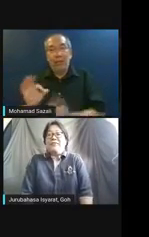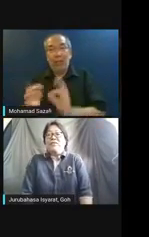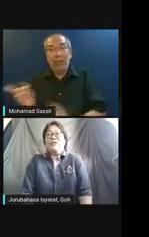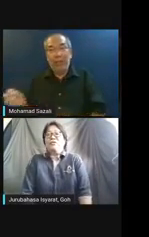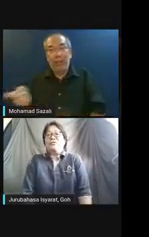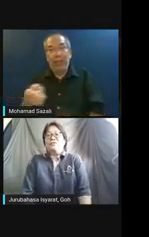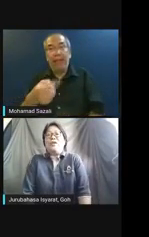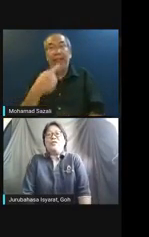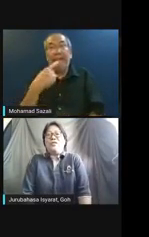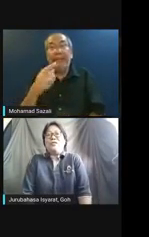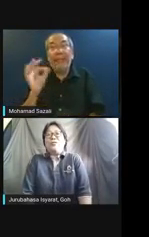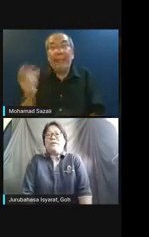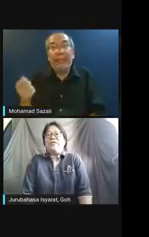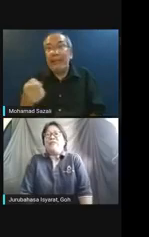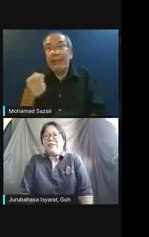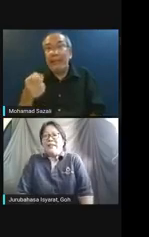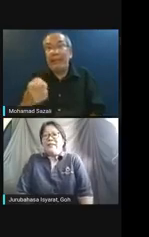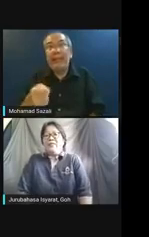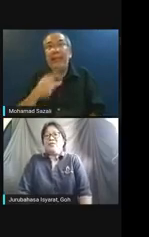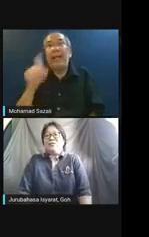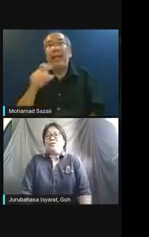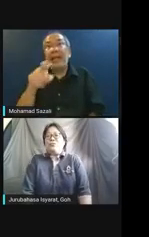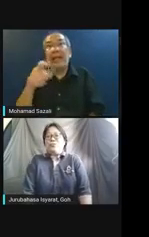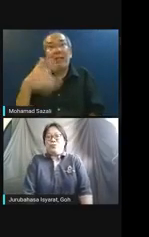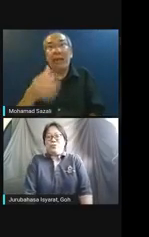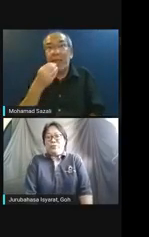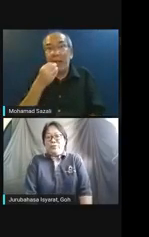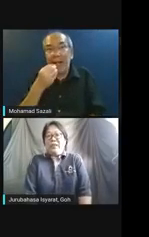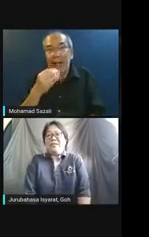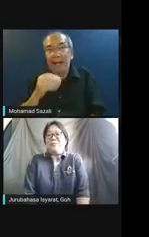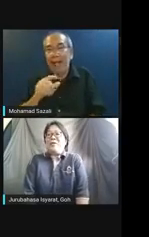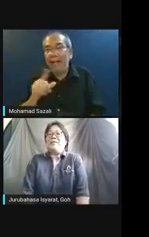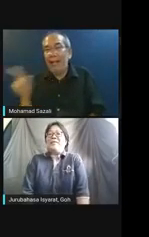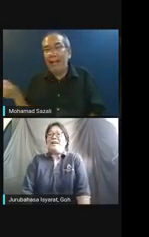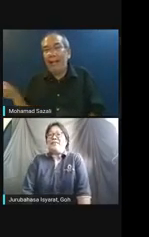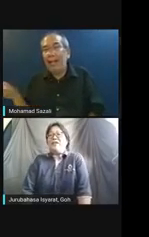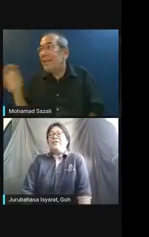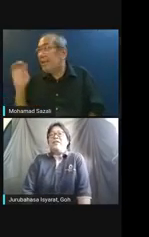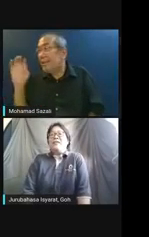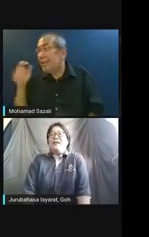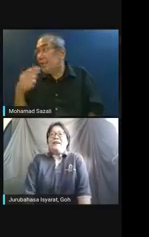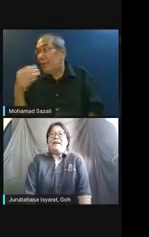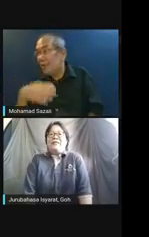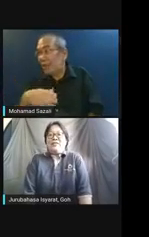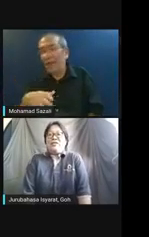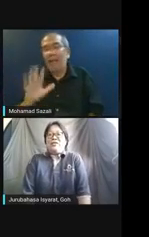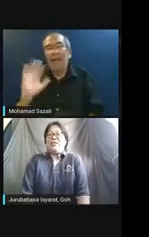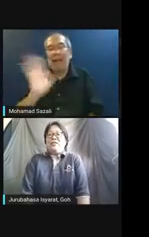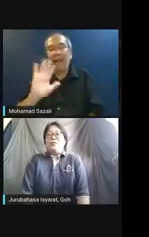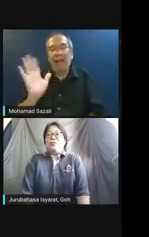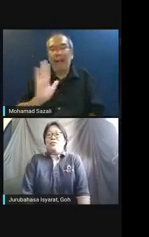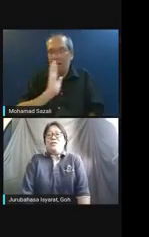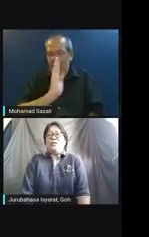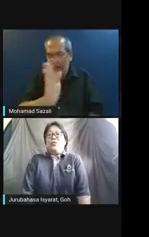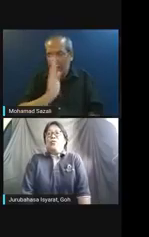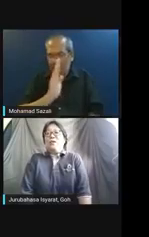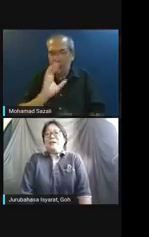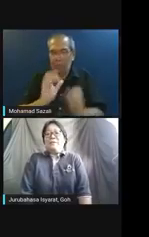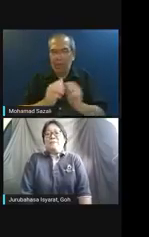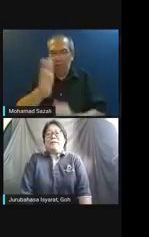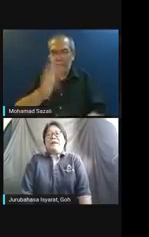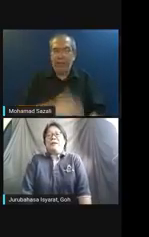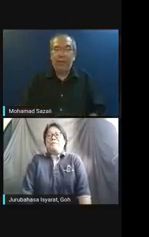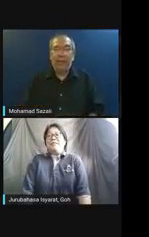And no, try not to instruct the interpreters to do things because they are not under the instruction to